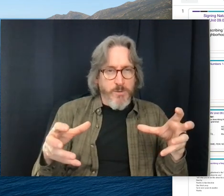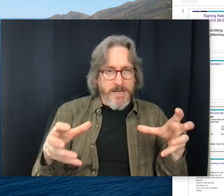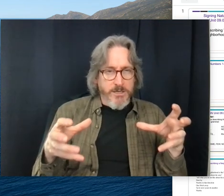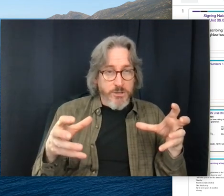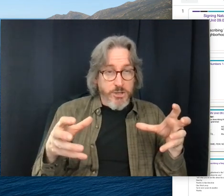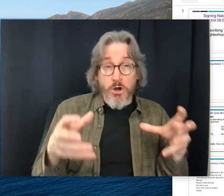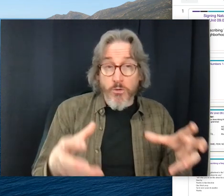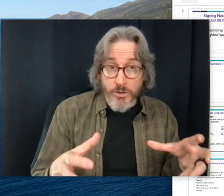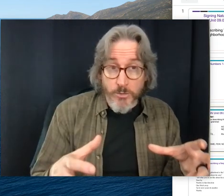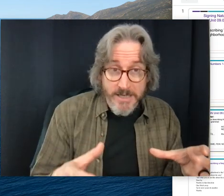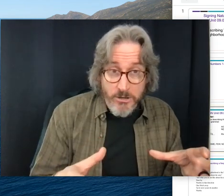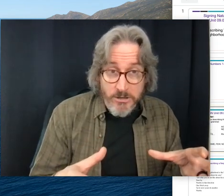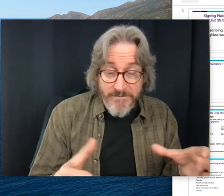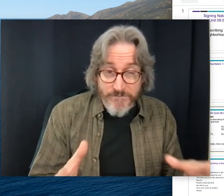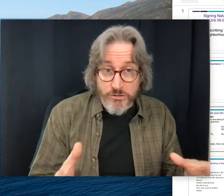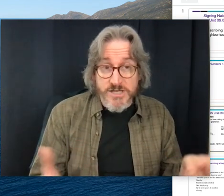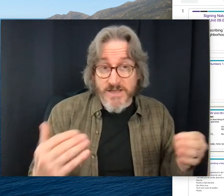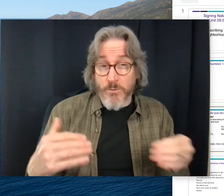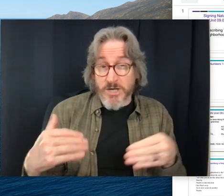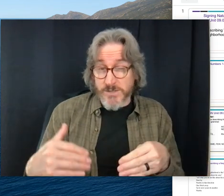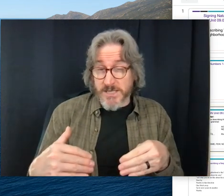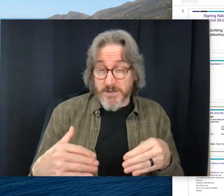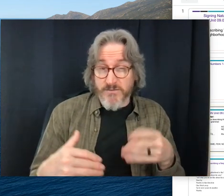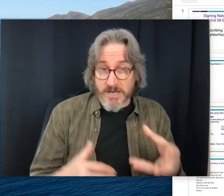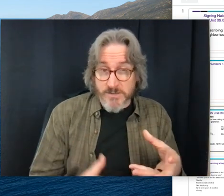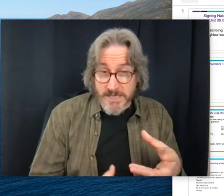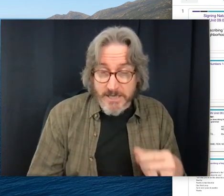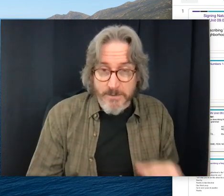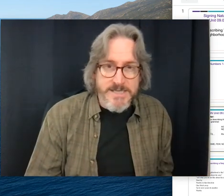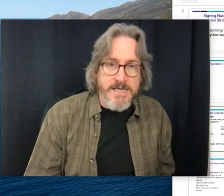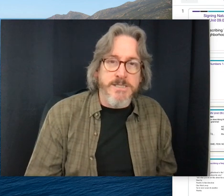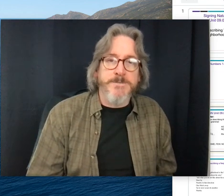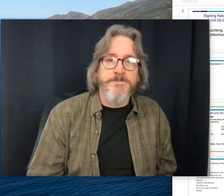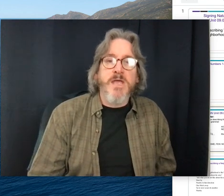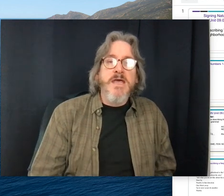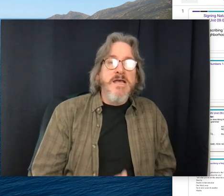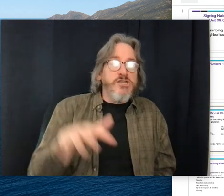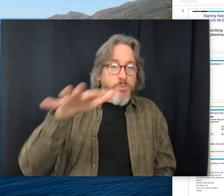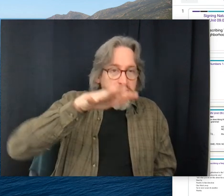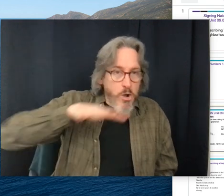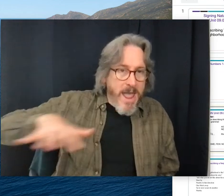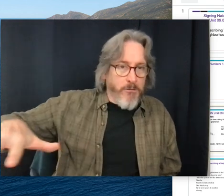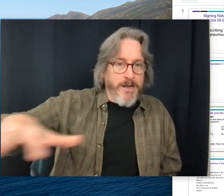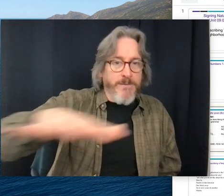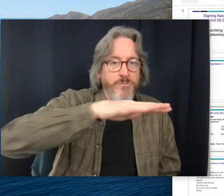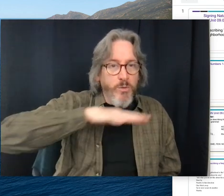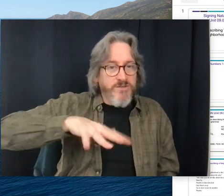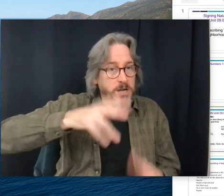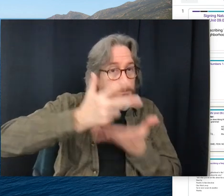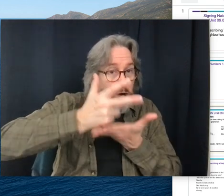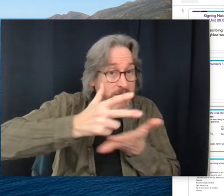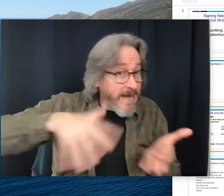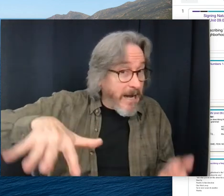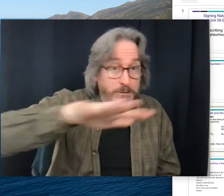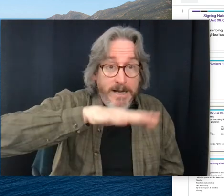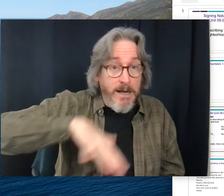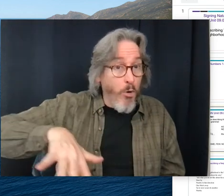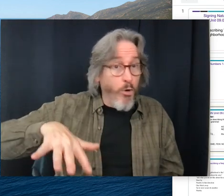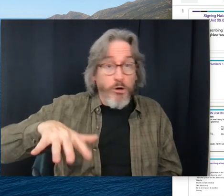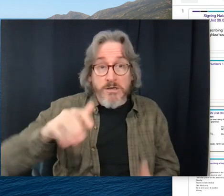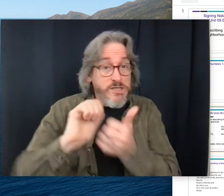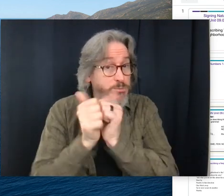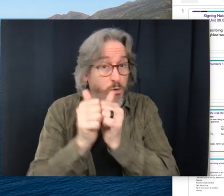structure so I can show you what they look like first. And then when you see them in the videos, it'll make sense. So we know area. We've done parking